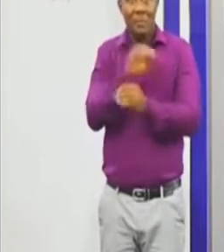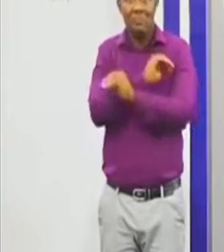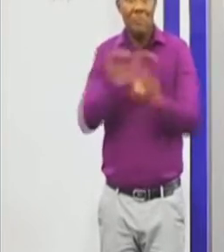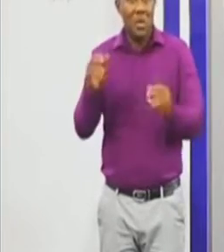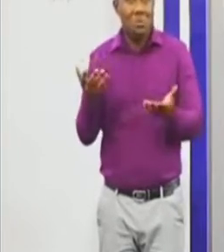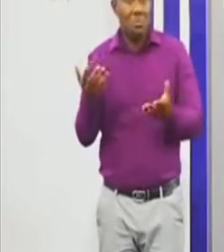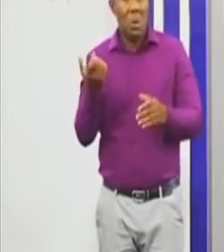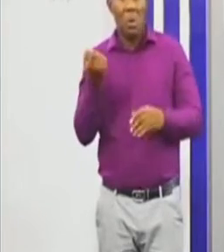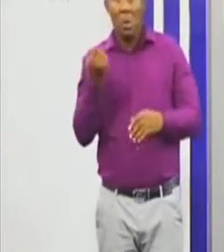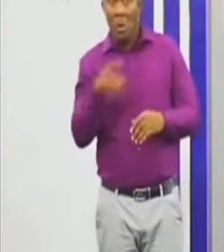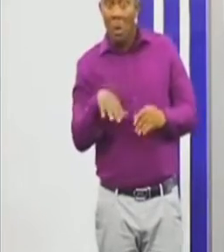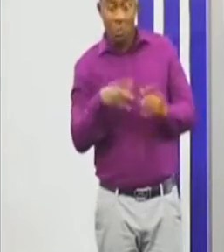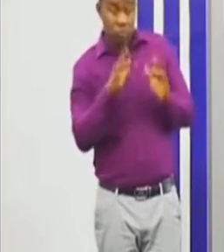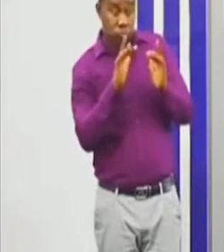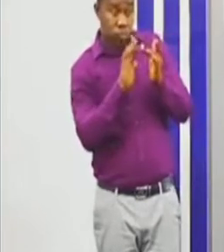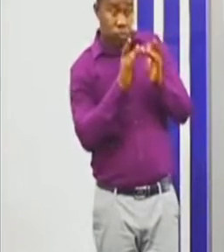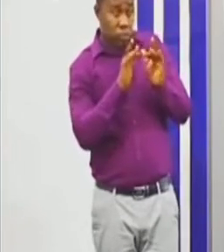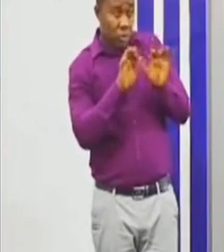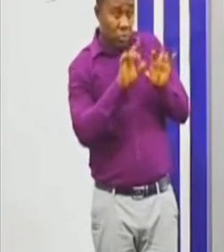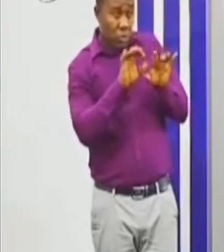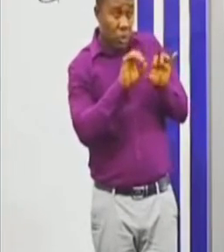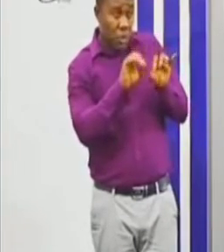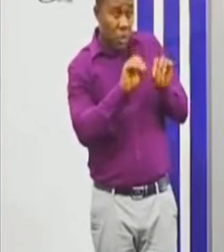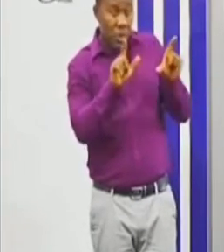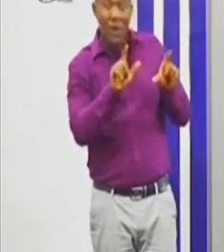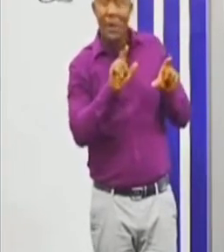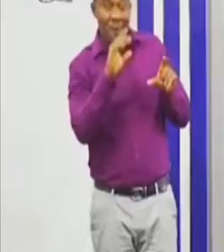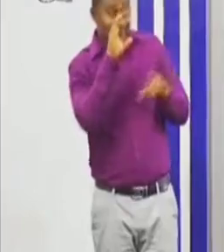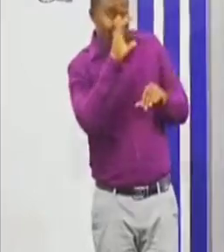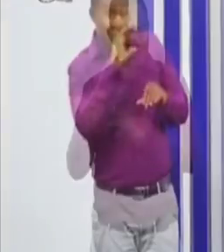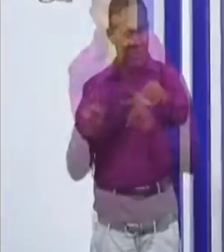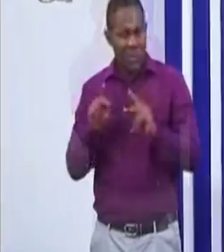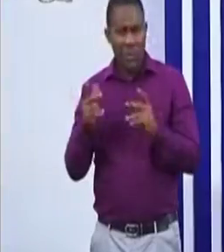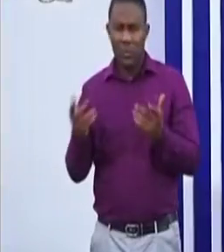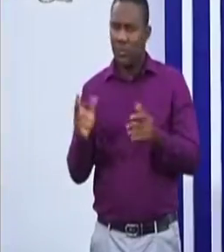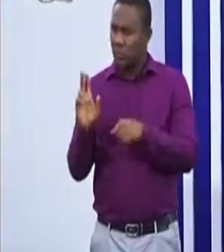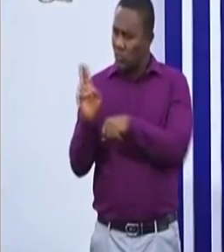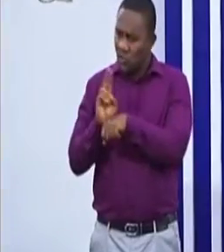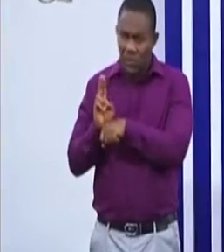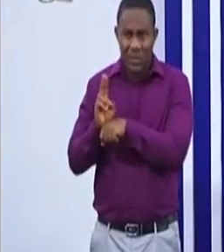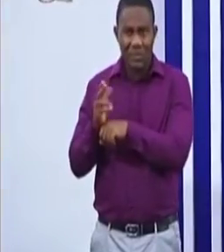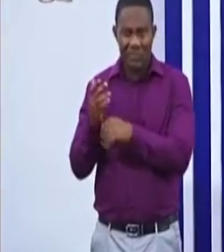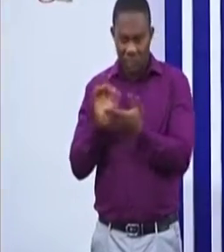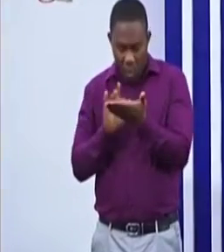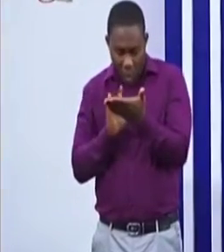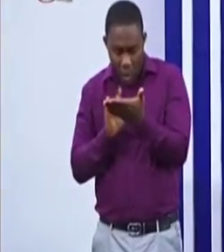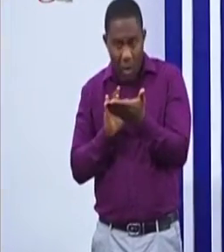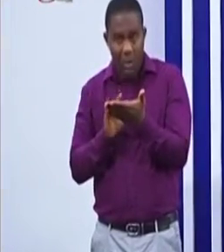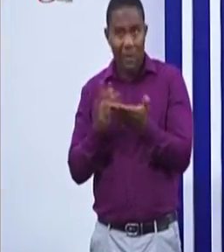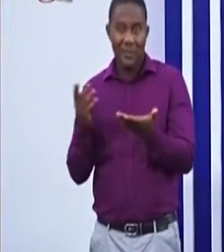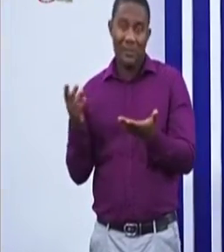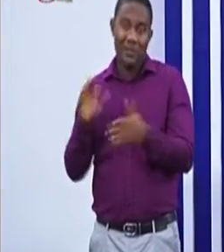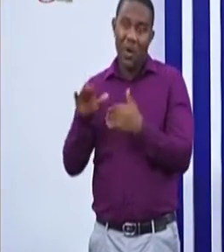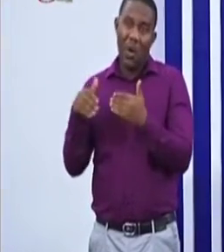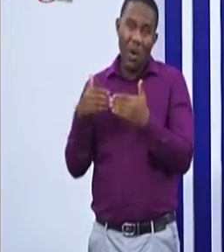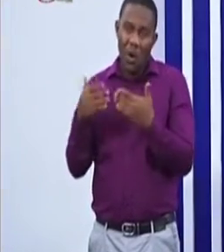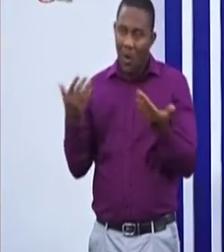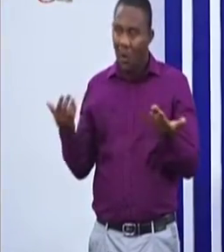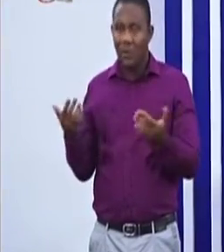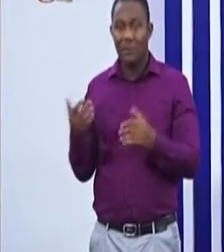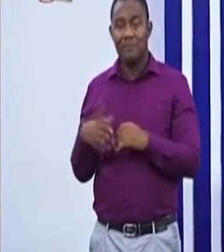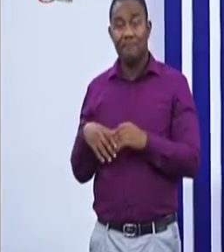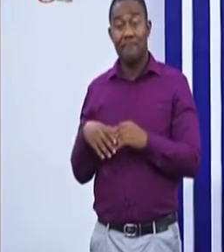from the Ministry of Information's website, you're not using any of your data. It has been zero-rated and it is for